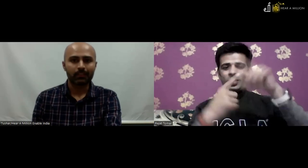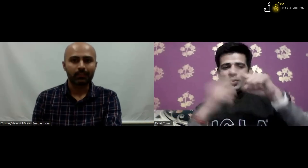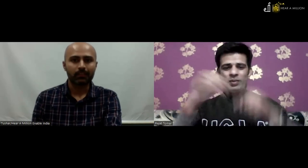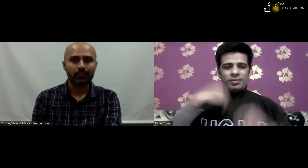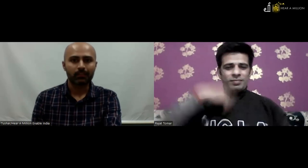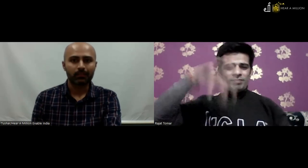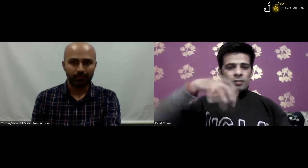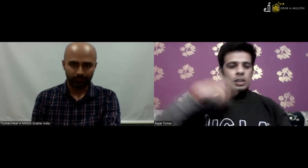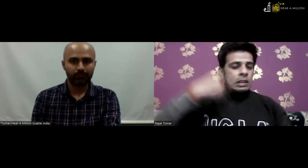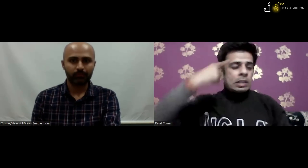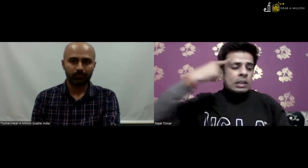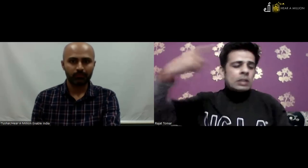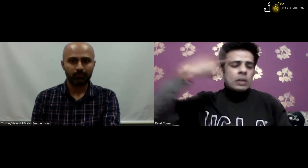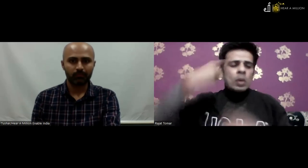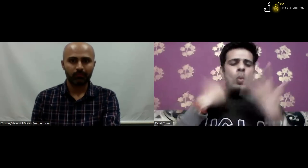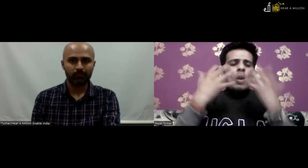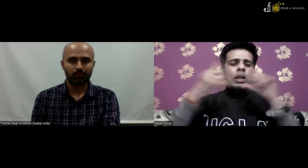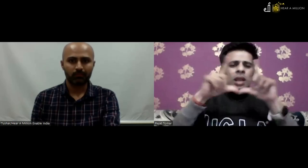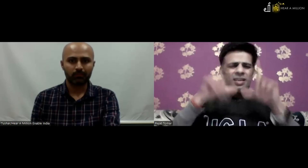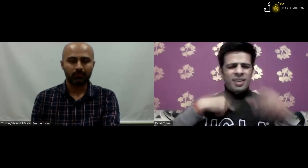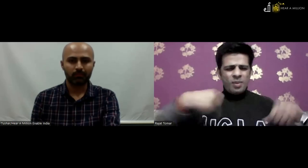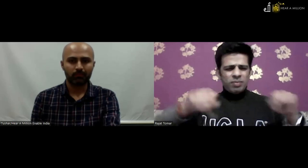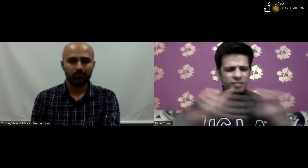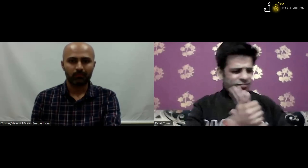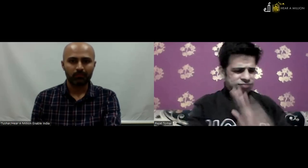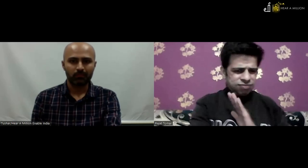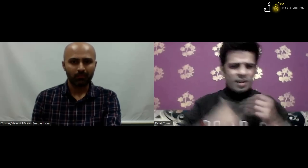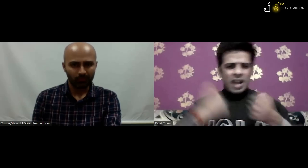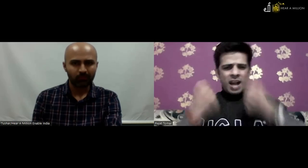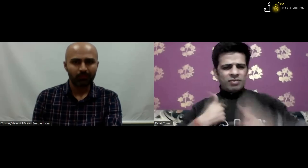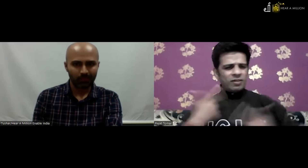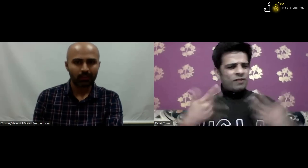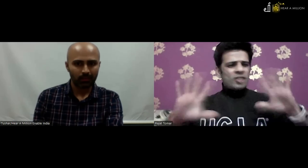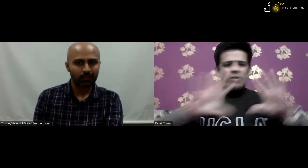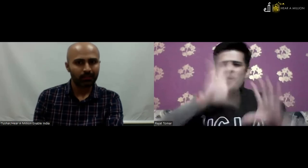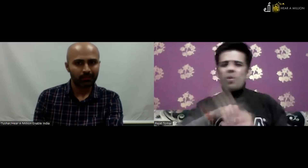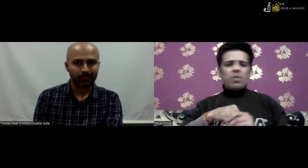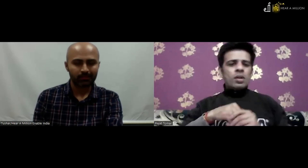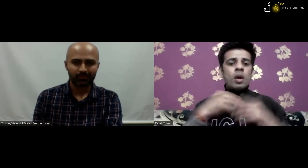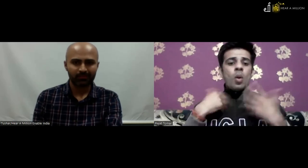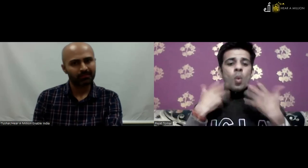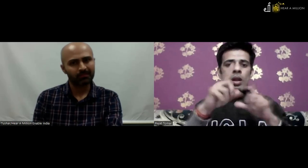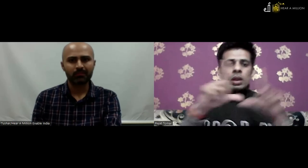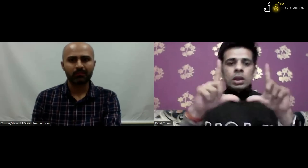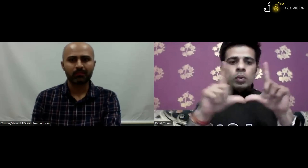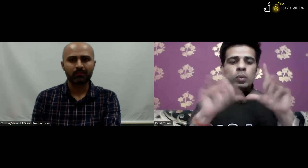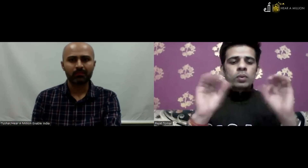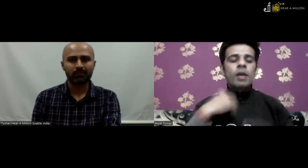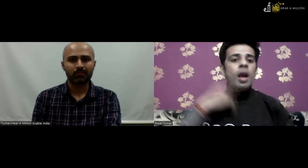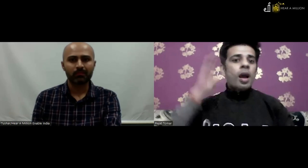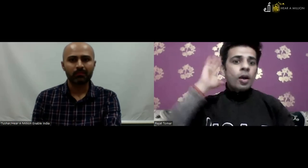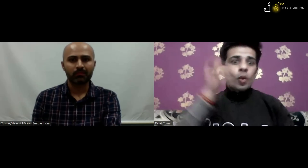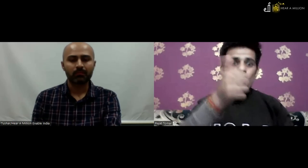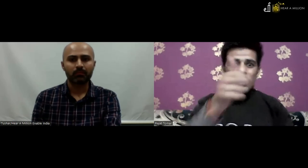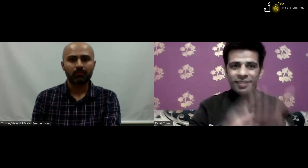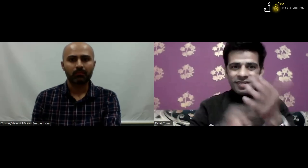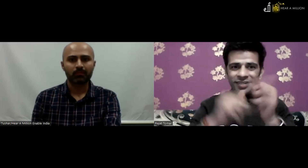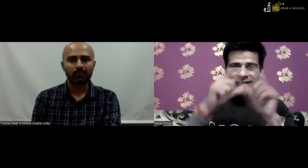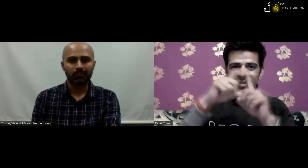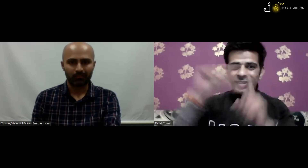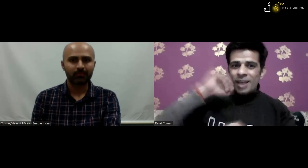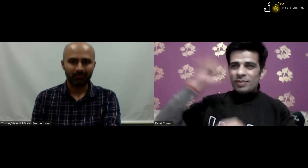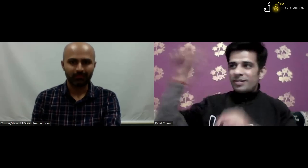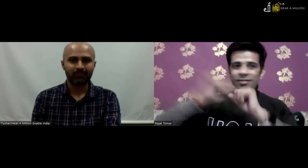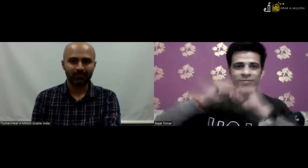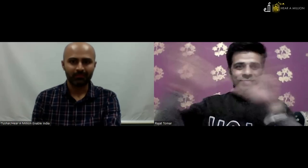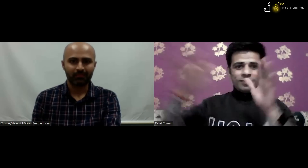yes, sure. So I went to the RTO office. I always wanted to get the license. I could drive my car, my own